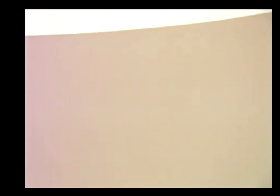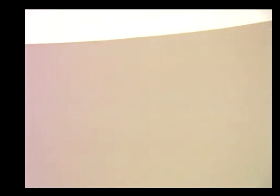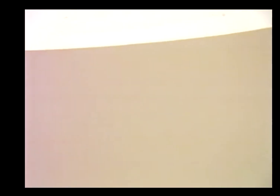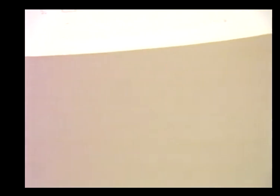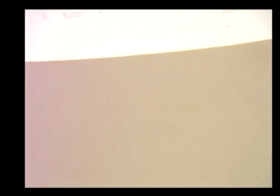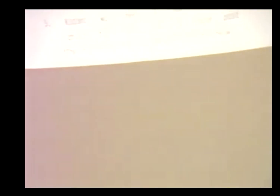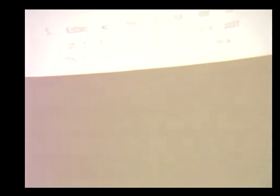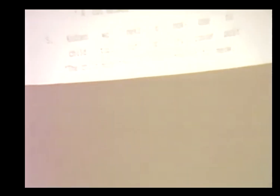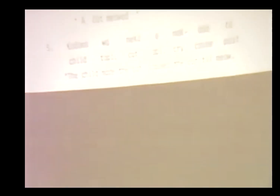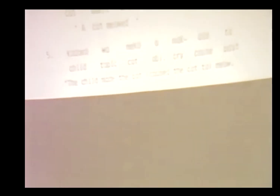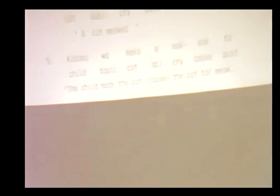S-A-S-E-R-U.